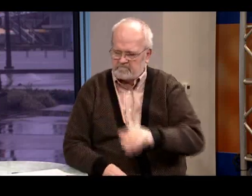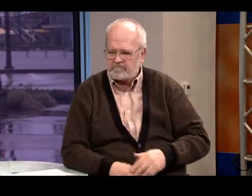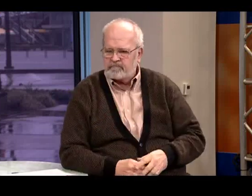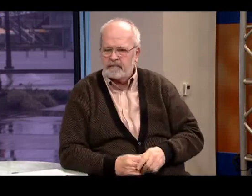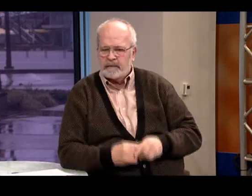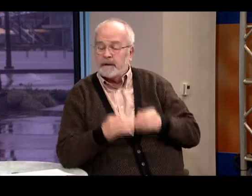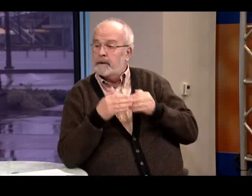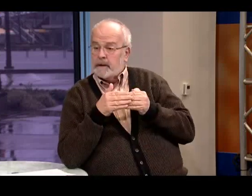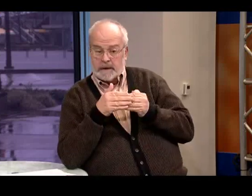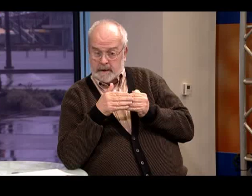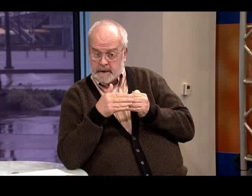spoken language users.